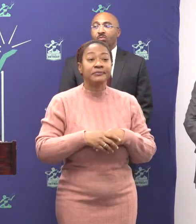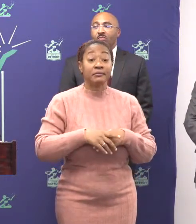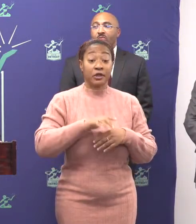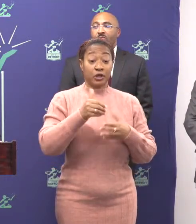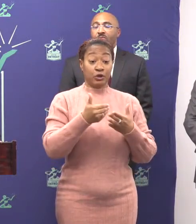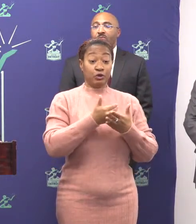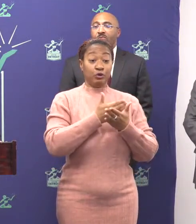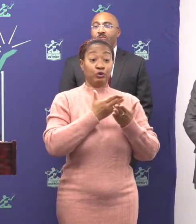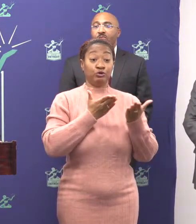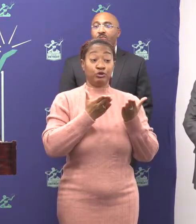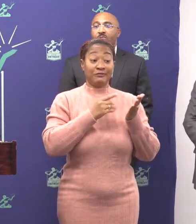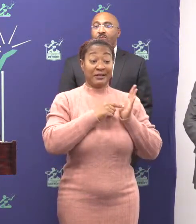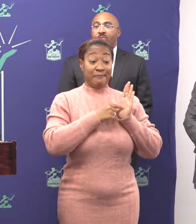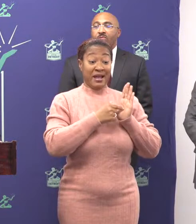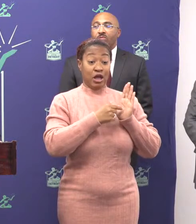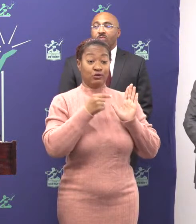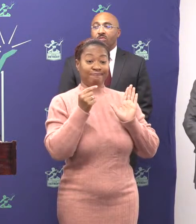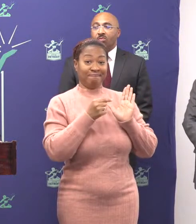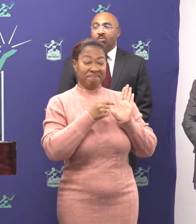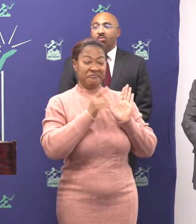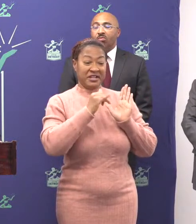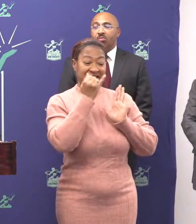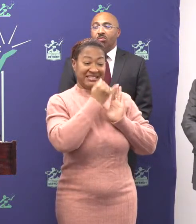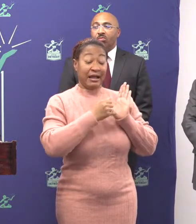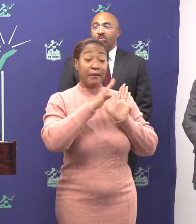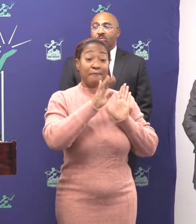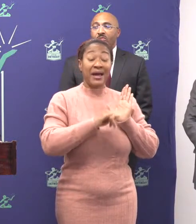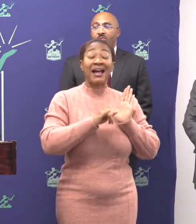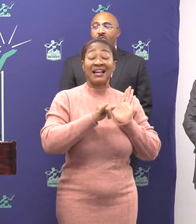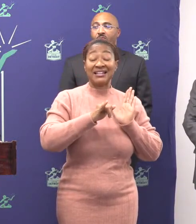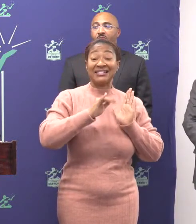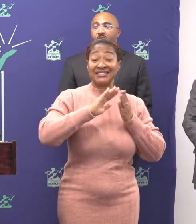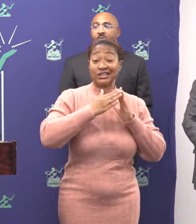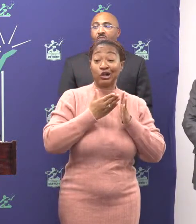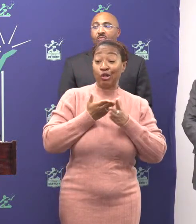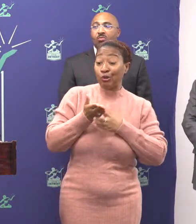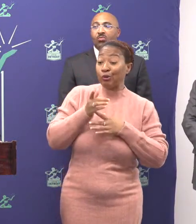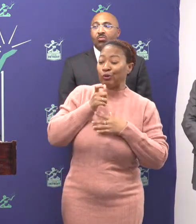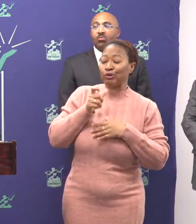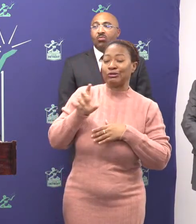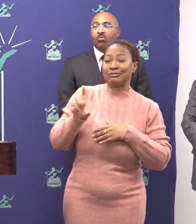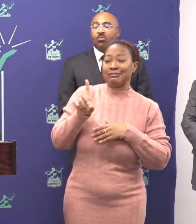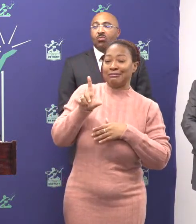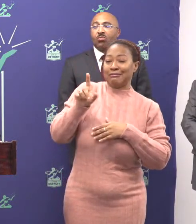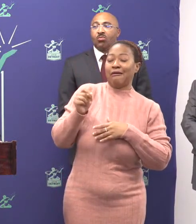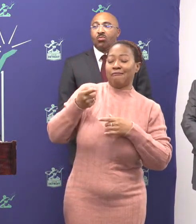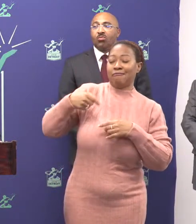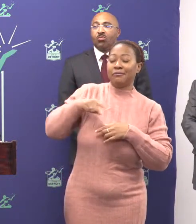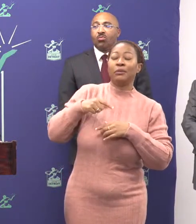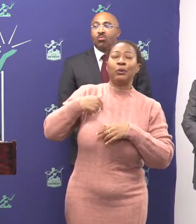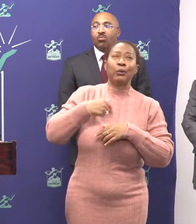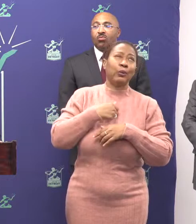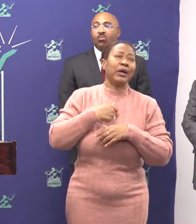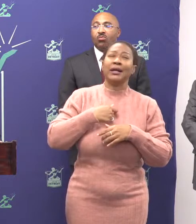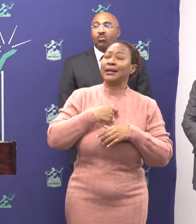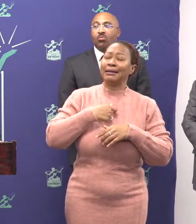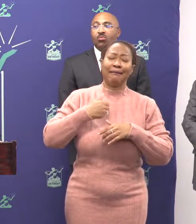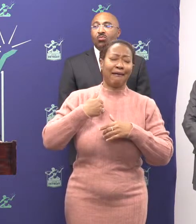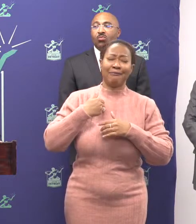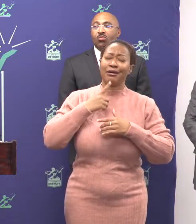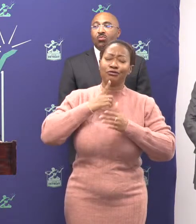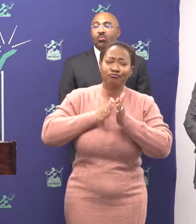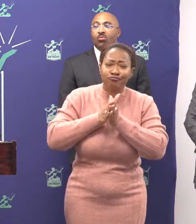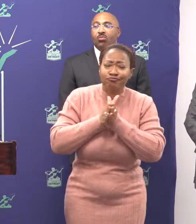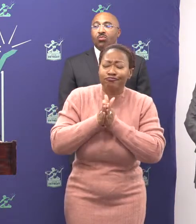new service model that was designed by the city through DDOT has a remarkably